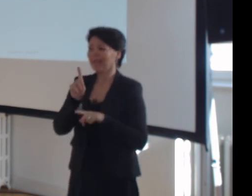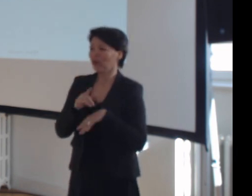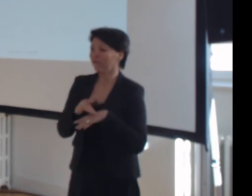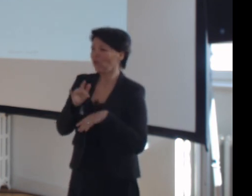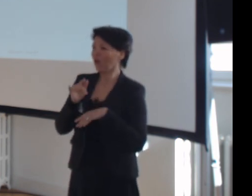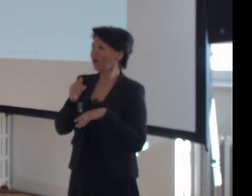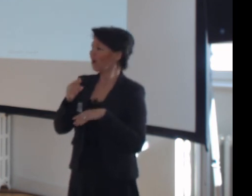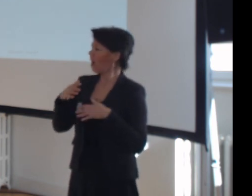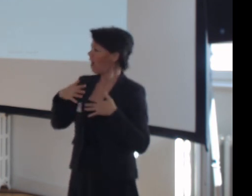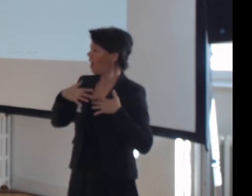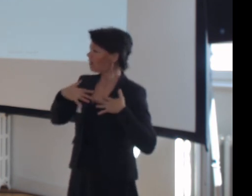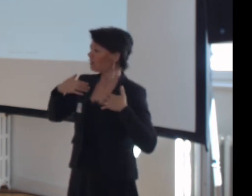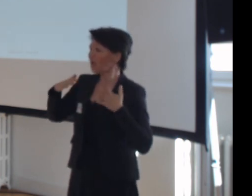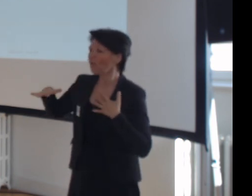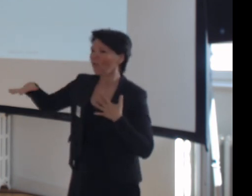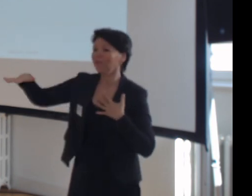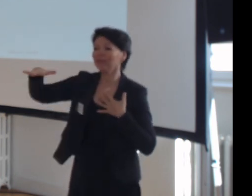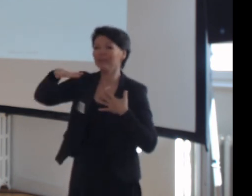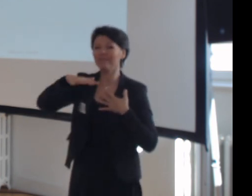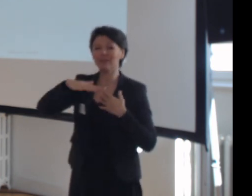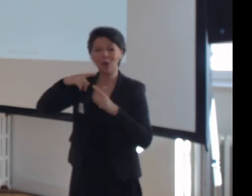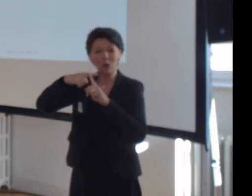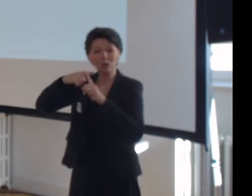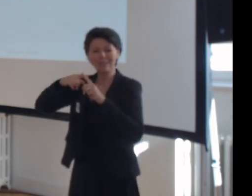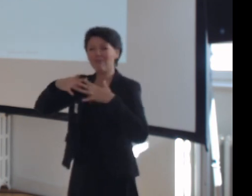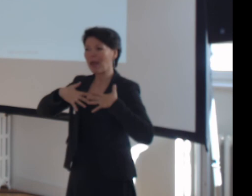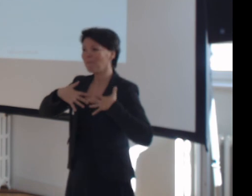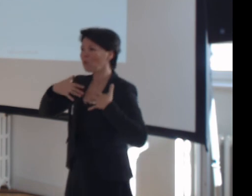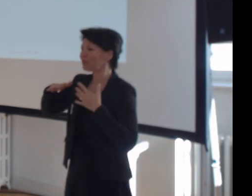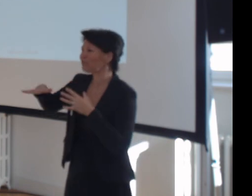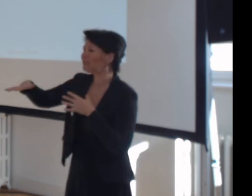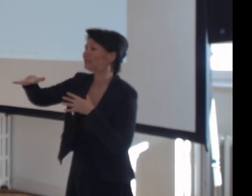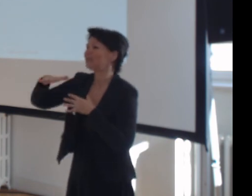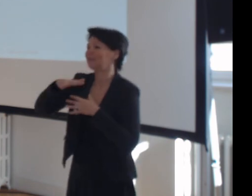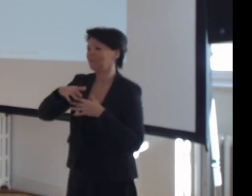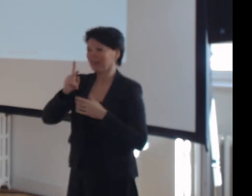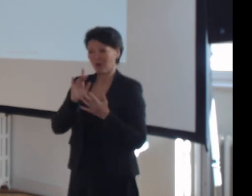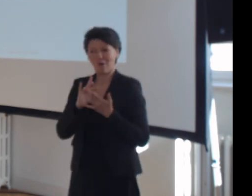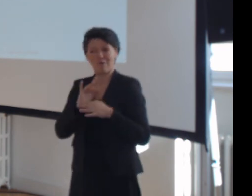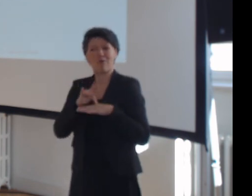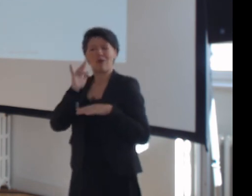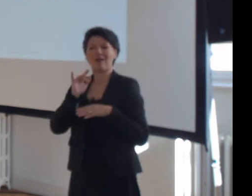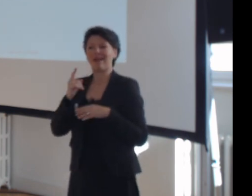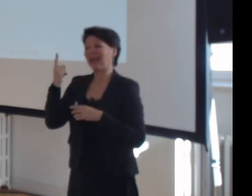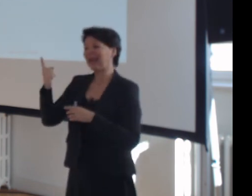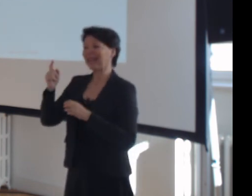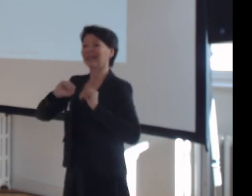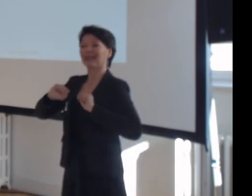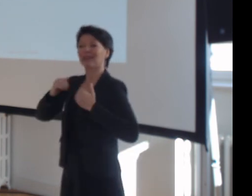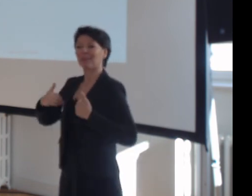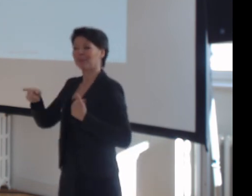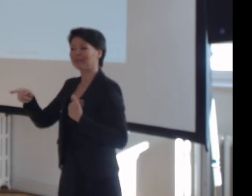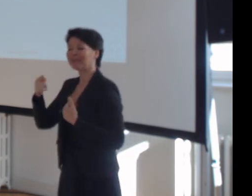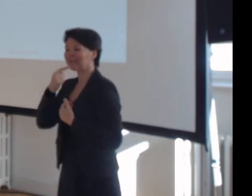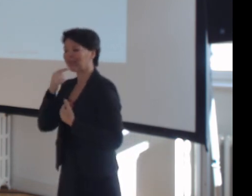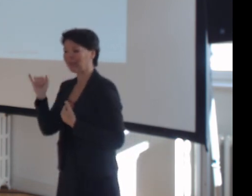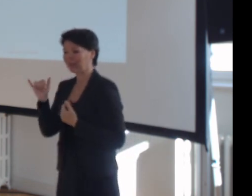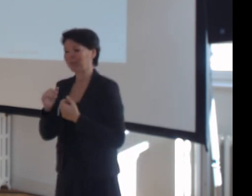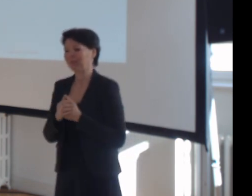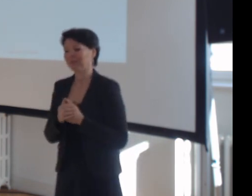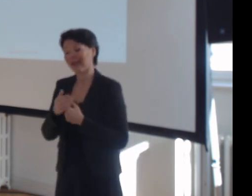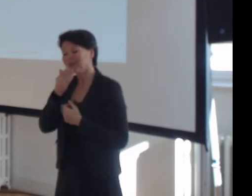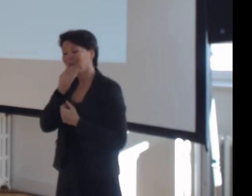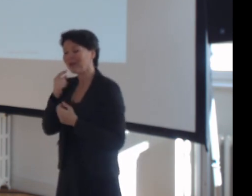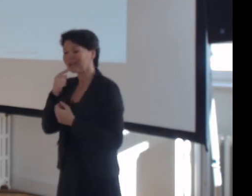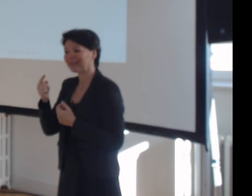good atmosphere and positive emotions surrounding them. And one therapist actually summed this up very nicely for me. She said,